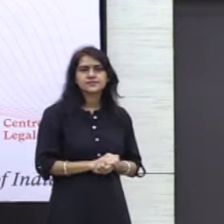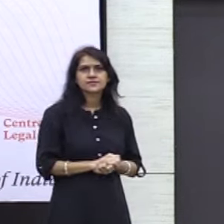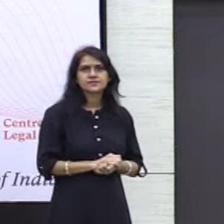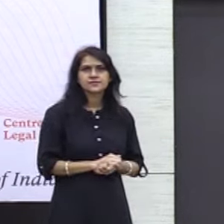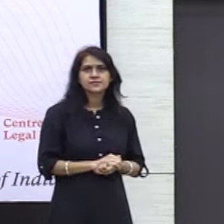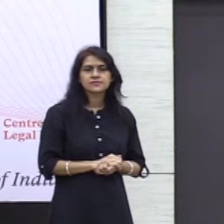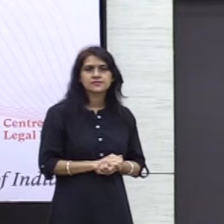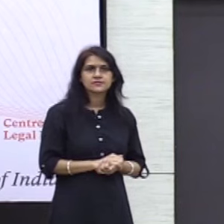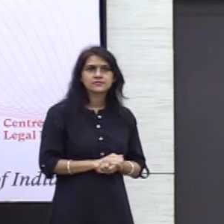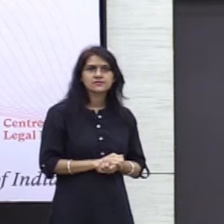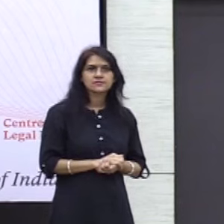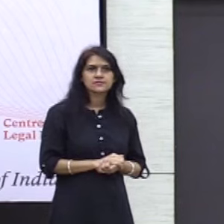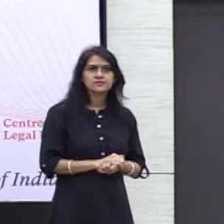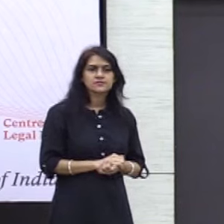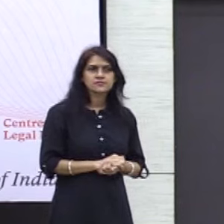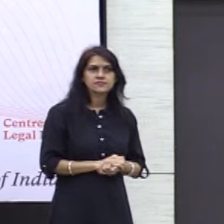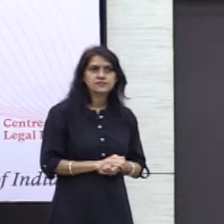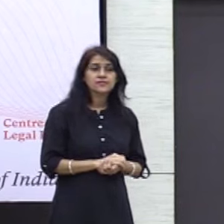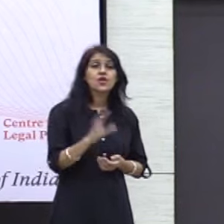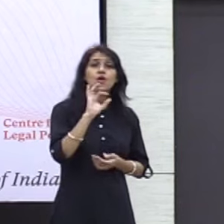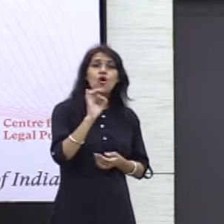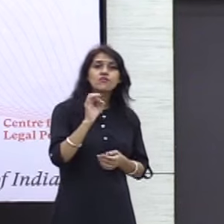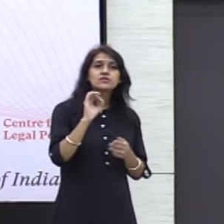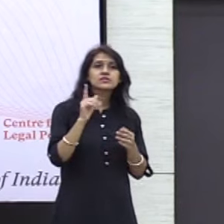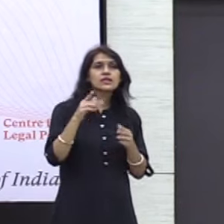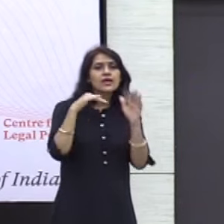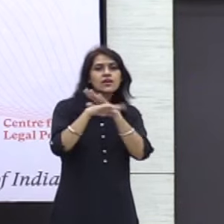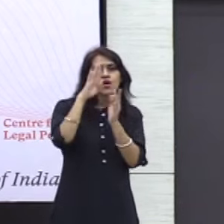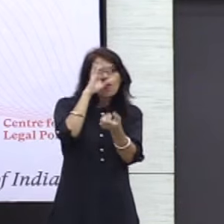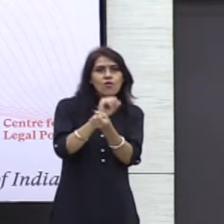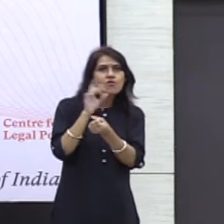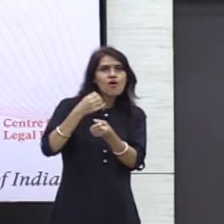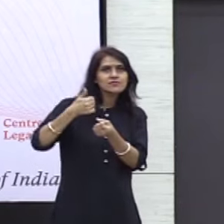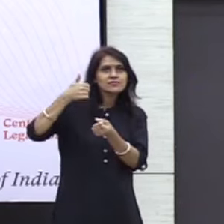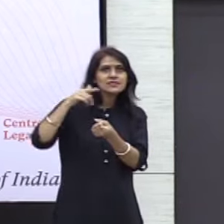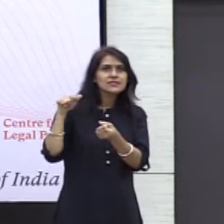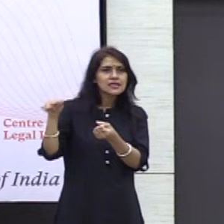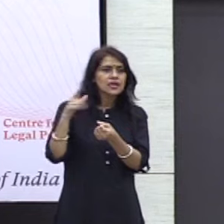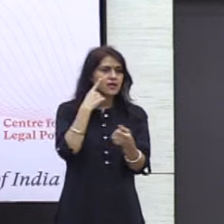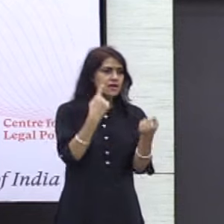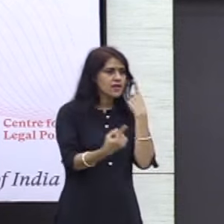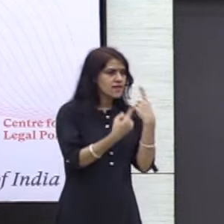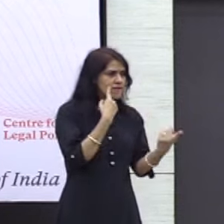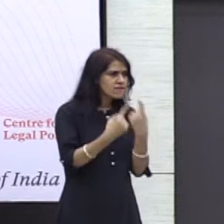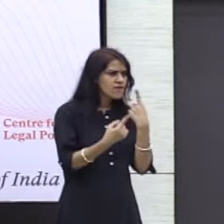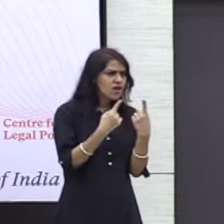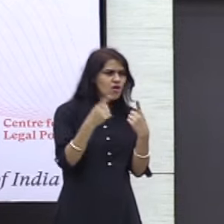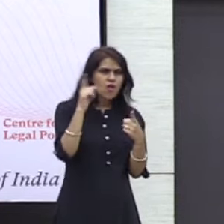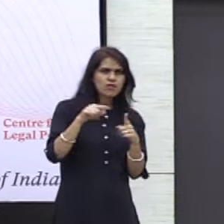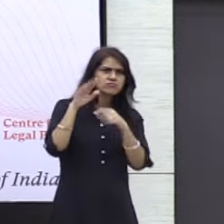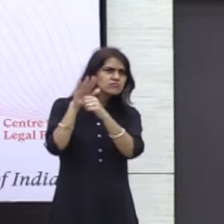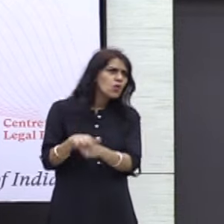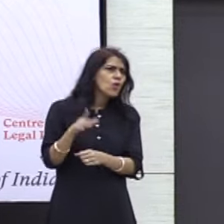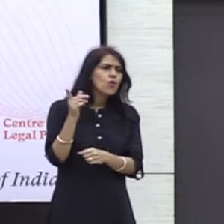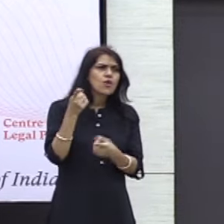And the officer of a police station can investigate that offense anywhere in